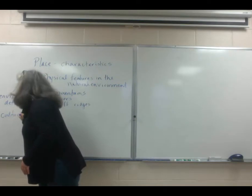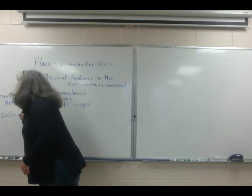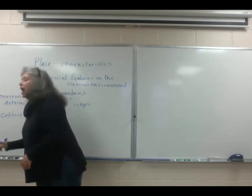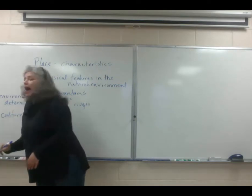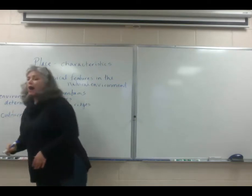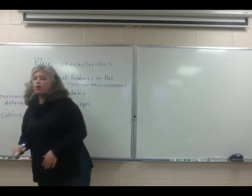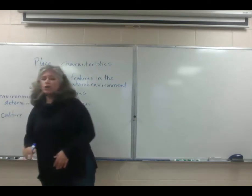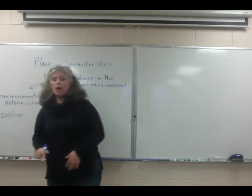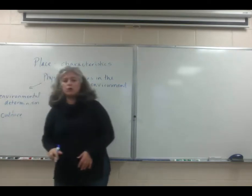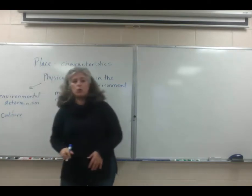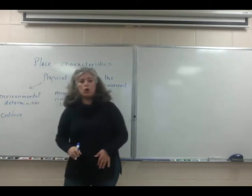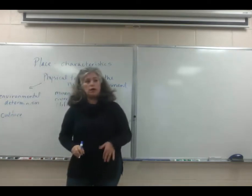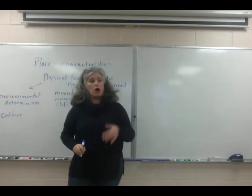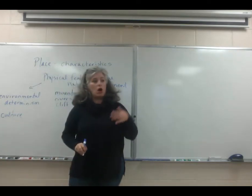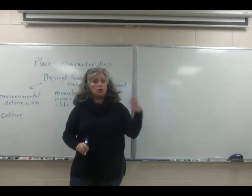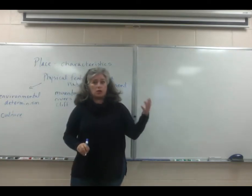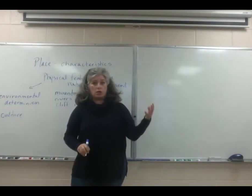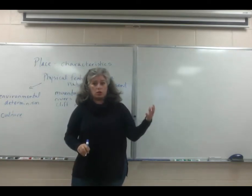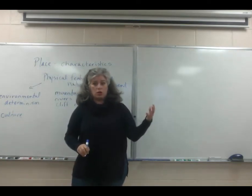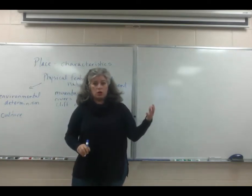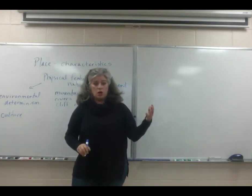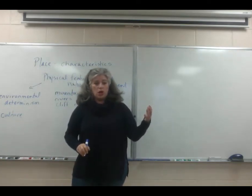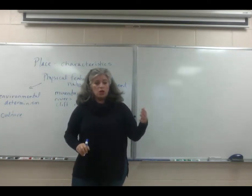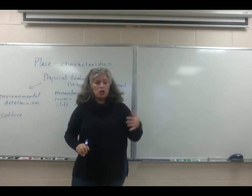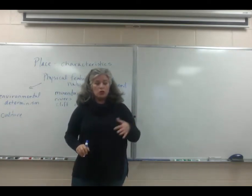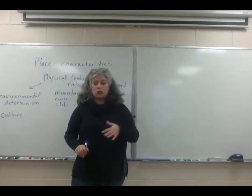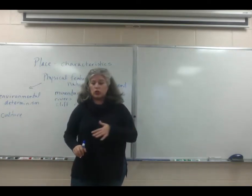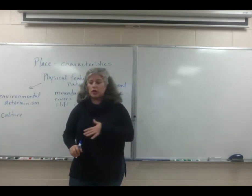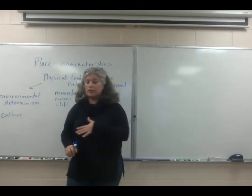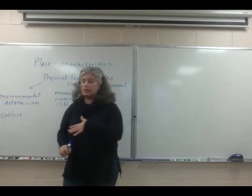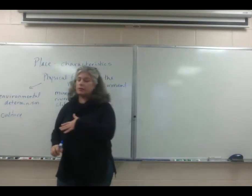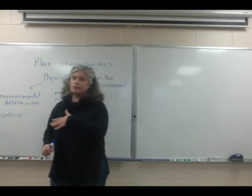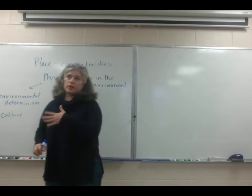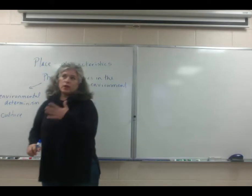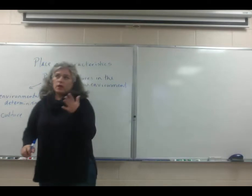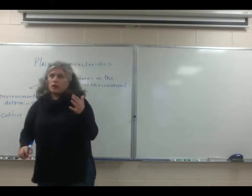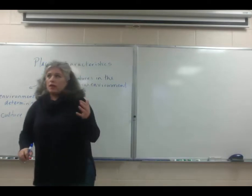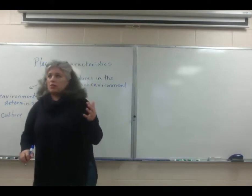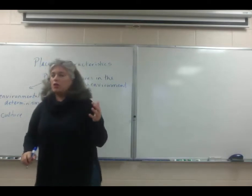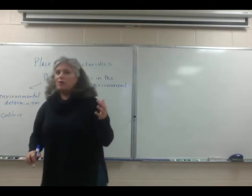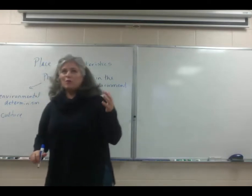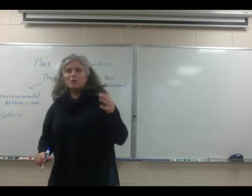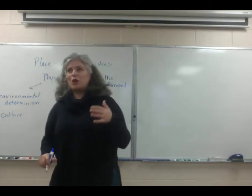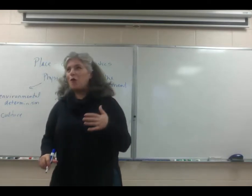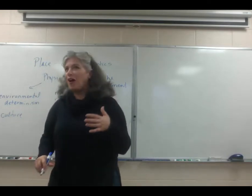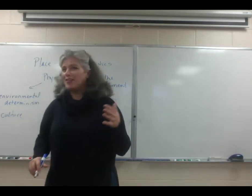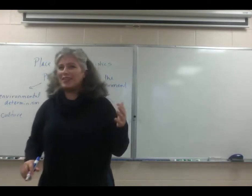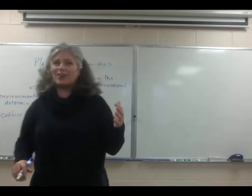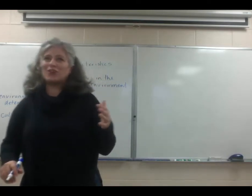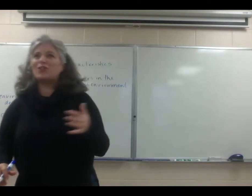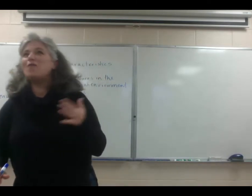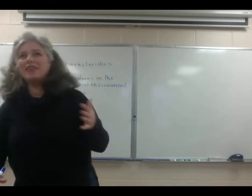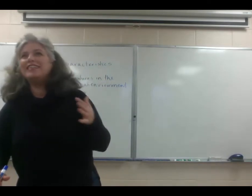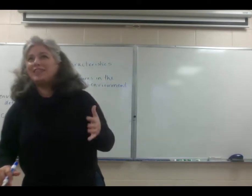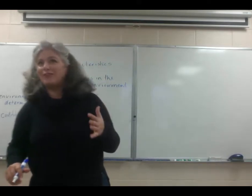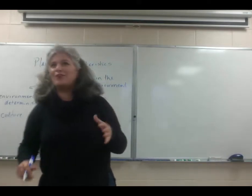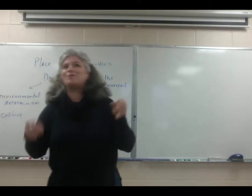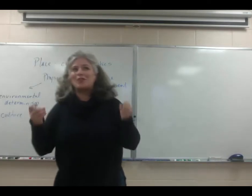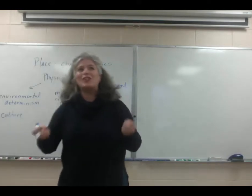our chapter 1 also. Culture is, it's so hard. There are so many different really